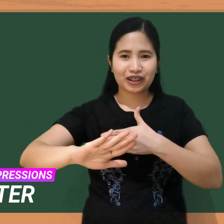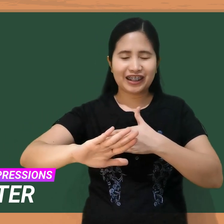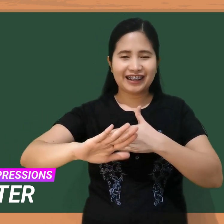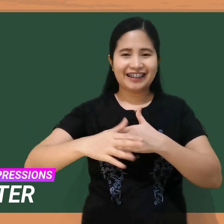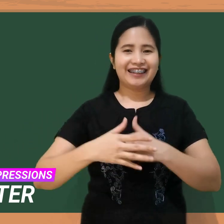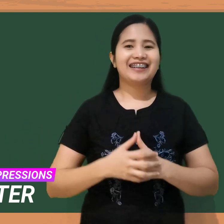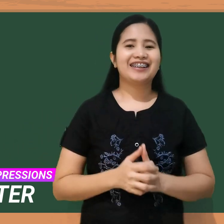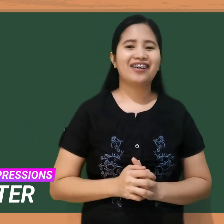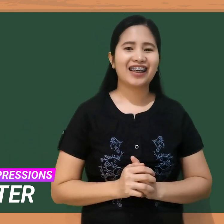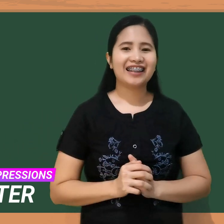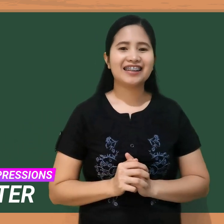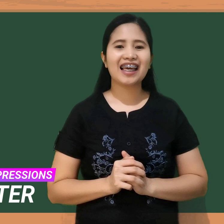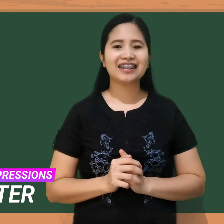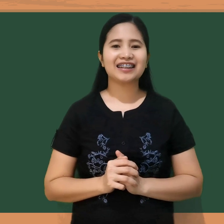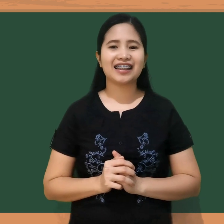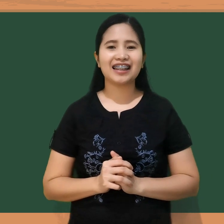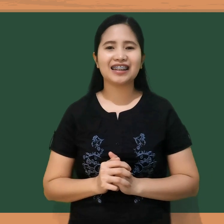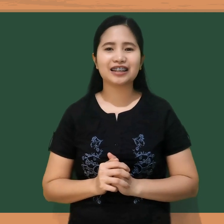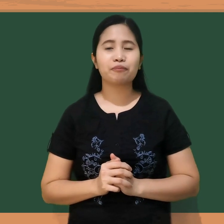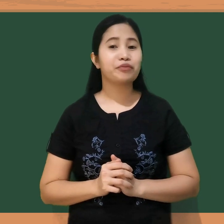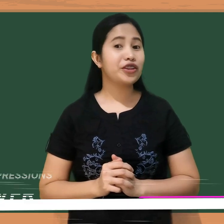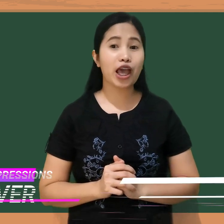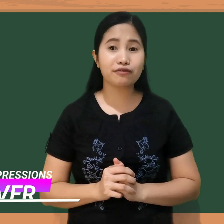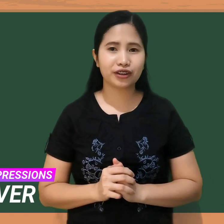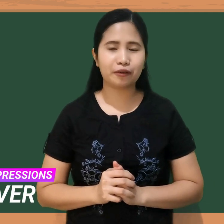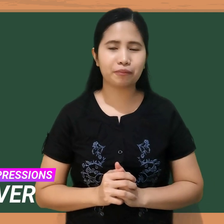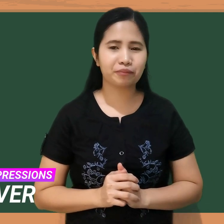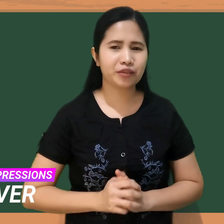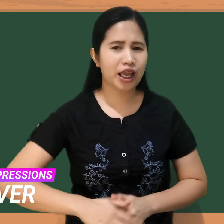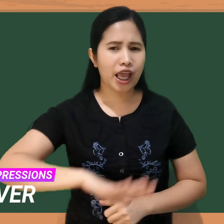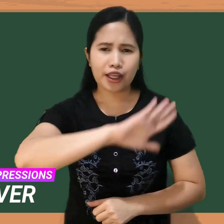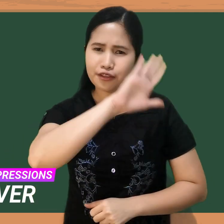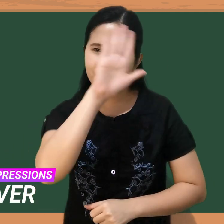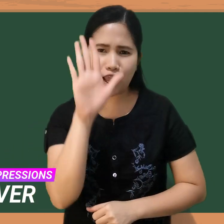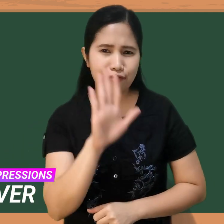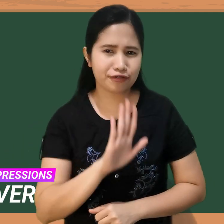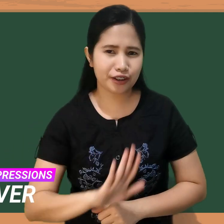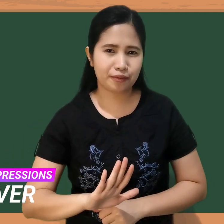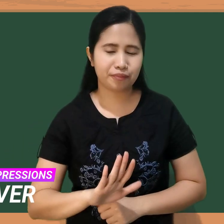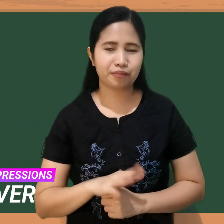After. Okay. Next is never. Never.